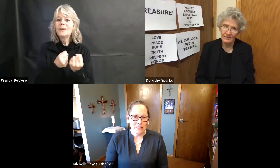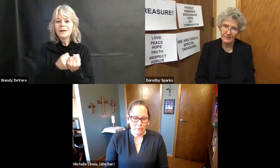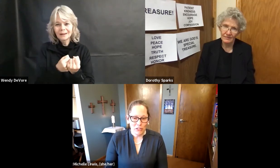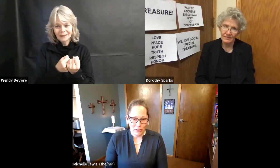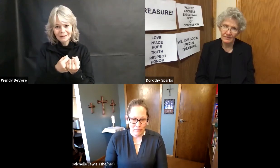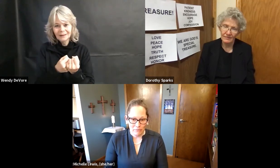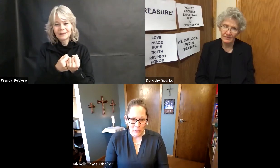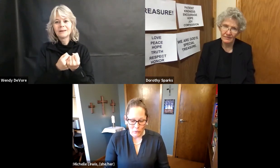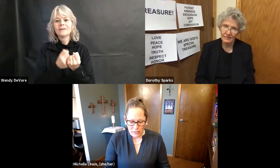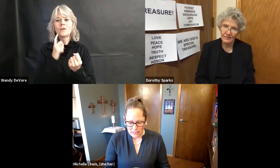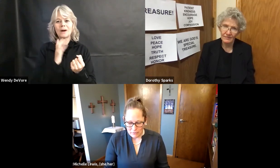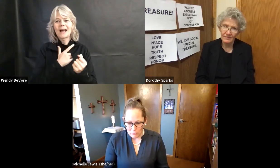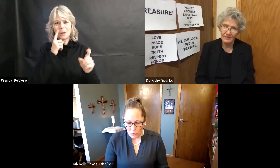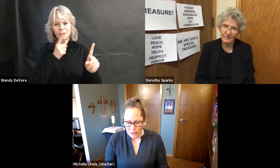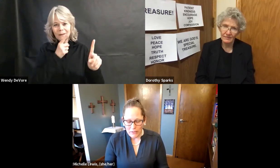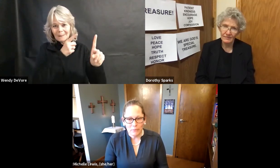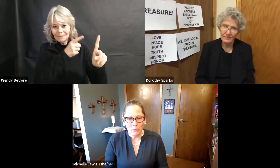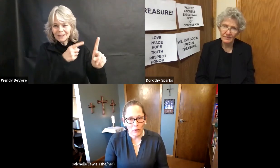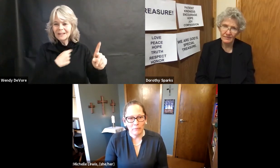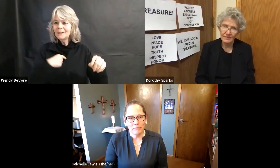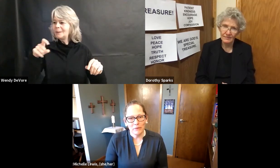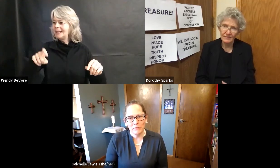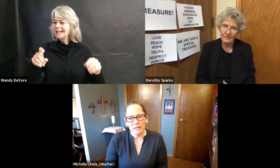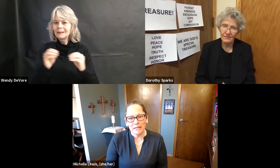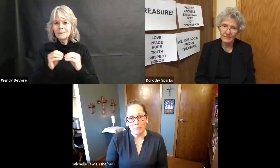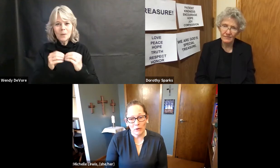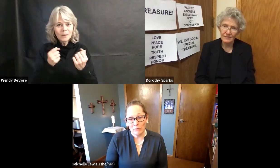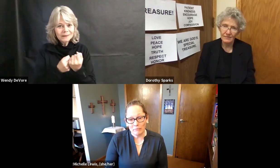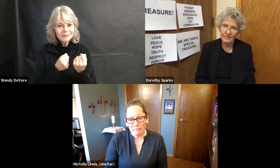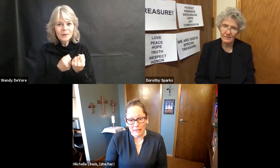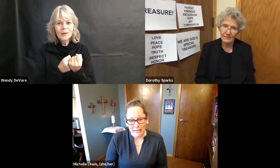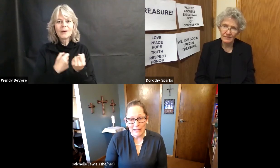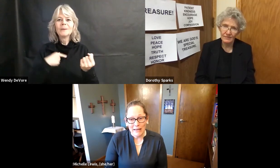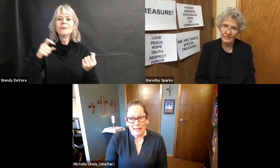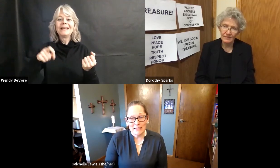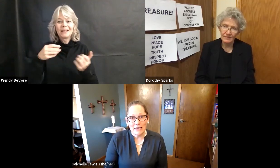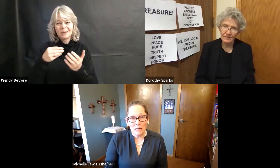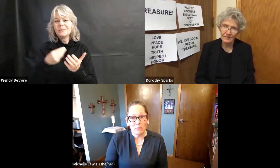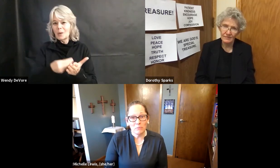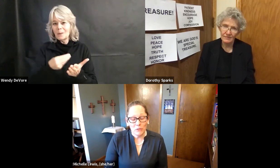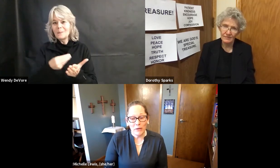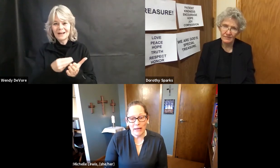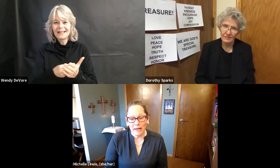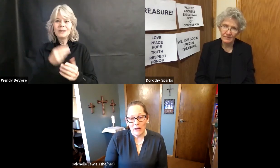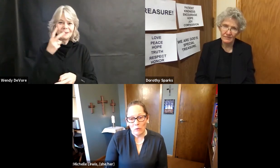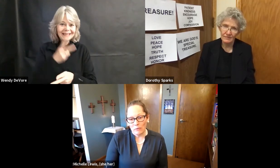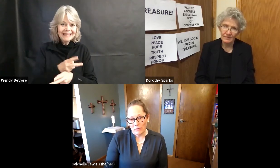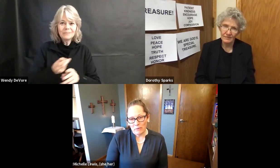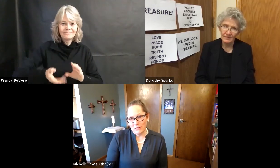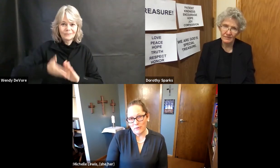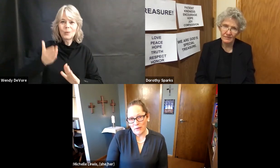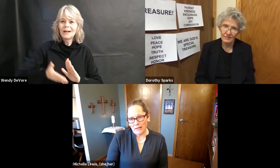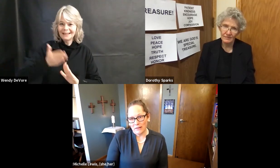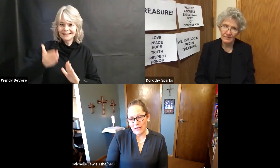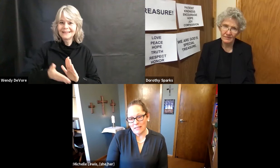this mission. We need more support. We need more money to keep doing what we've